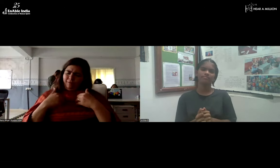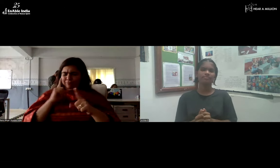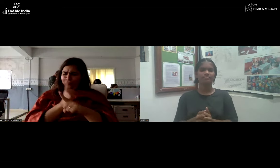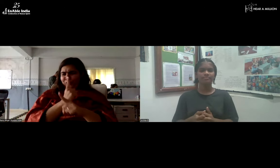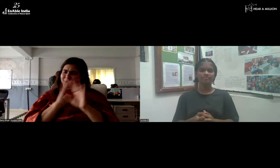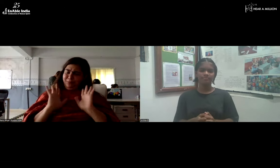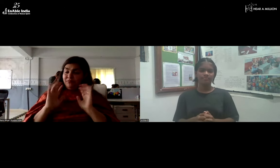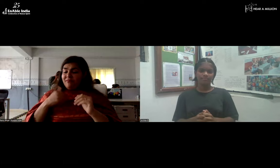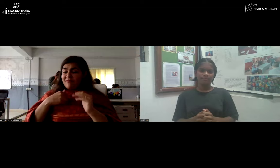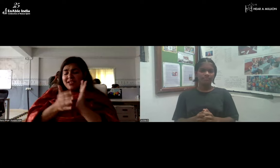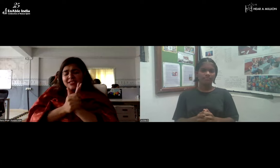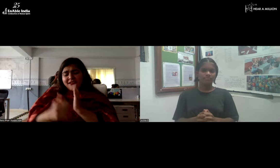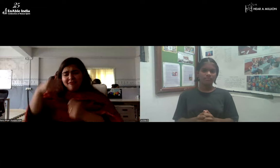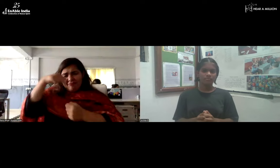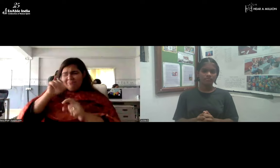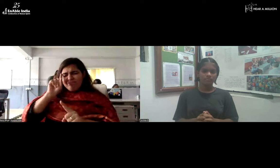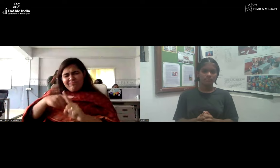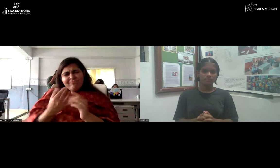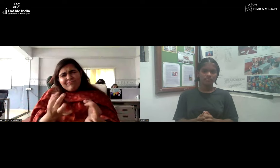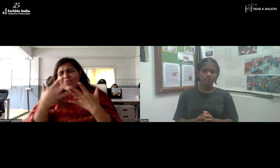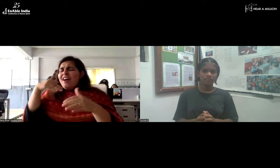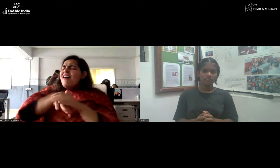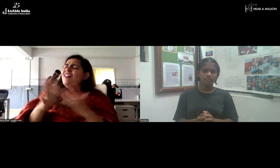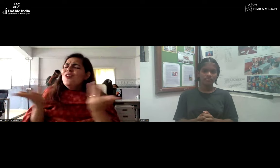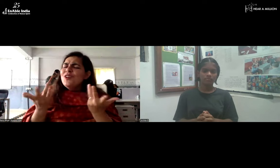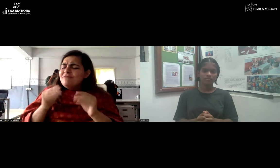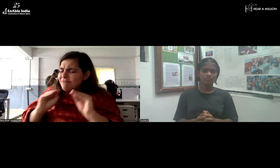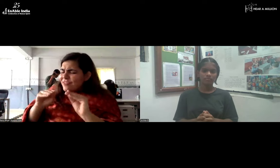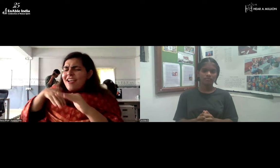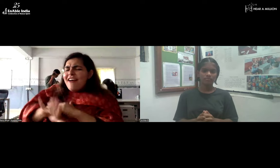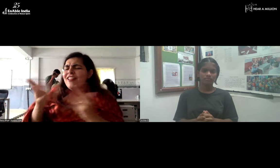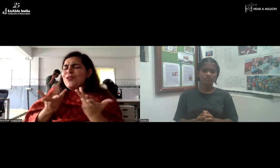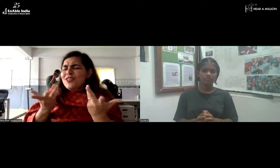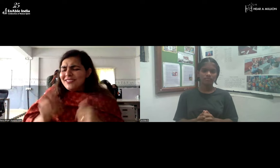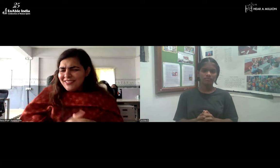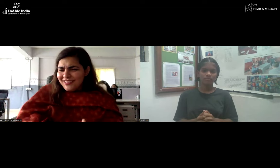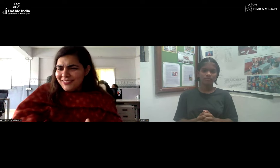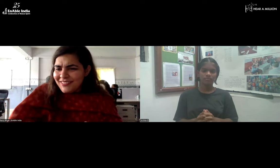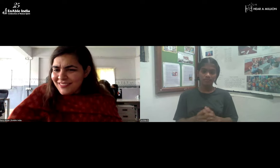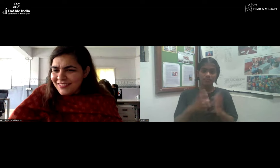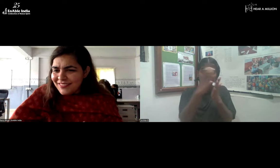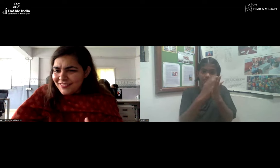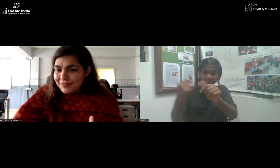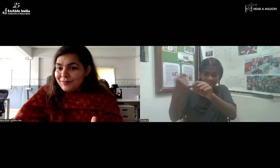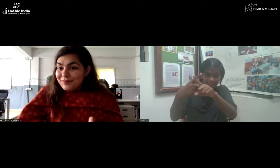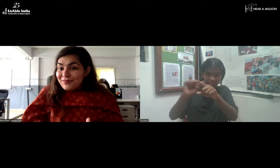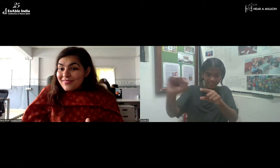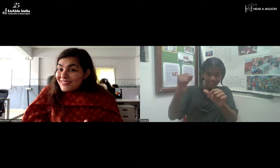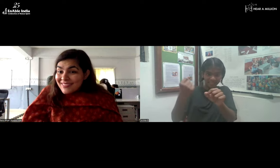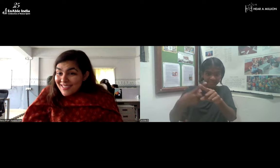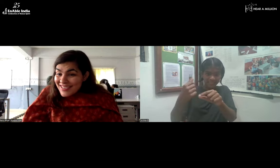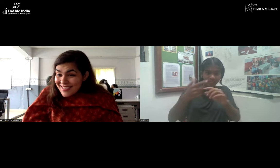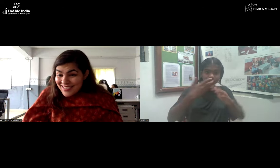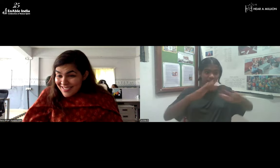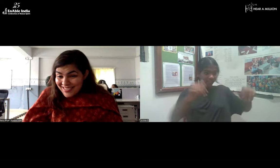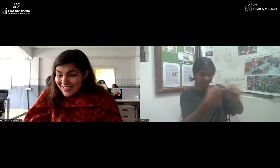information, they will be skilled later on. Where are deaf experts in the field of science? So I want them to be scientists, just as equal to